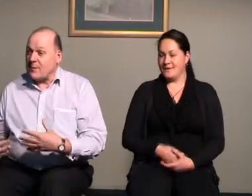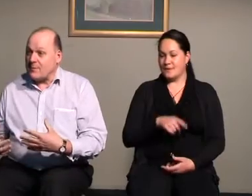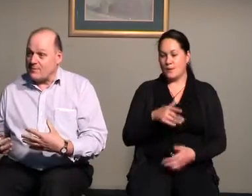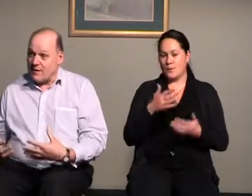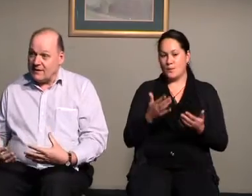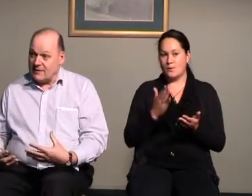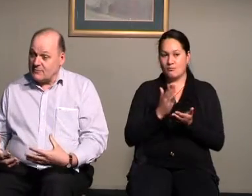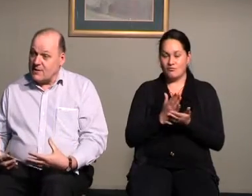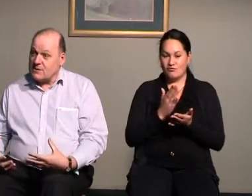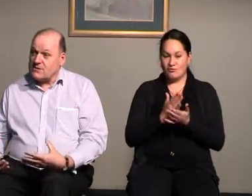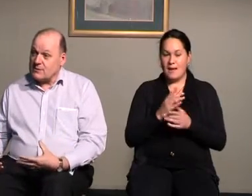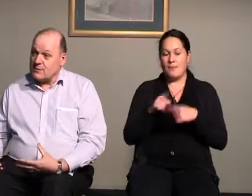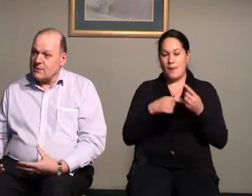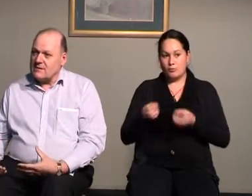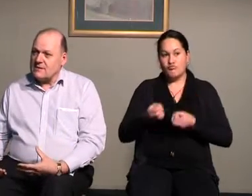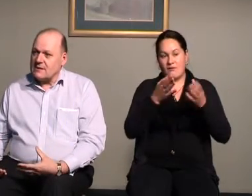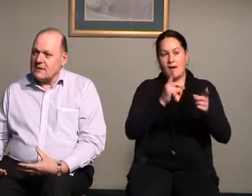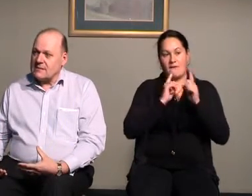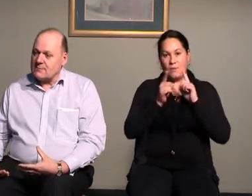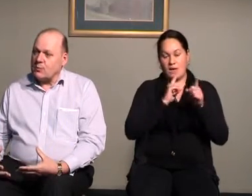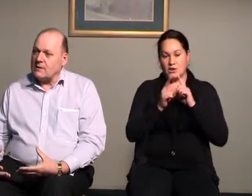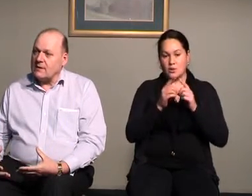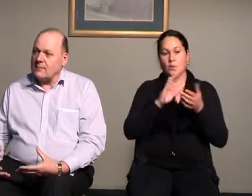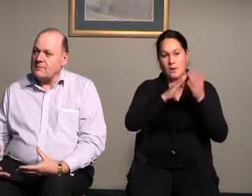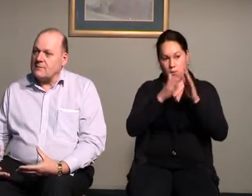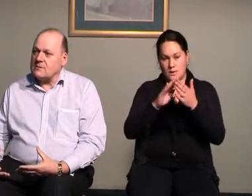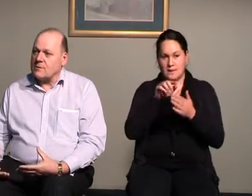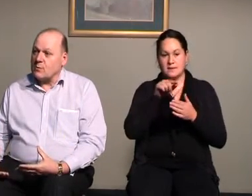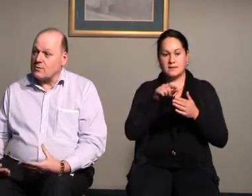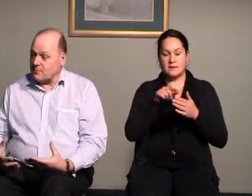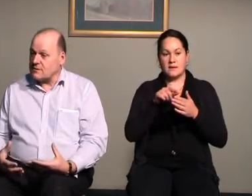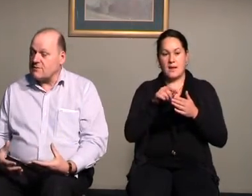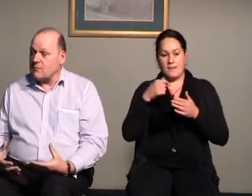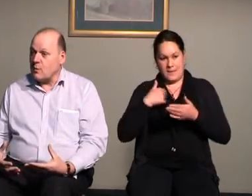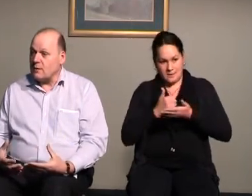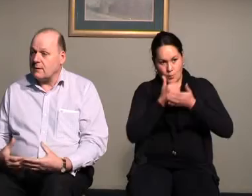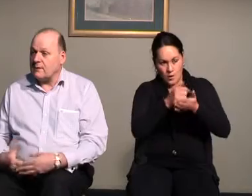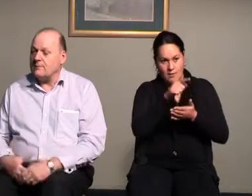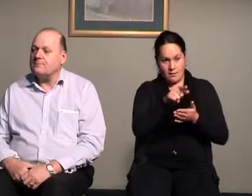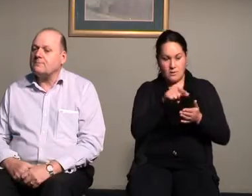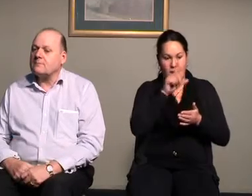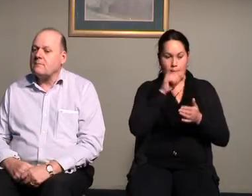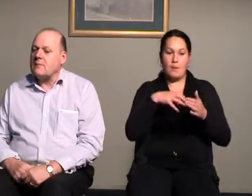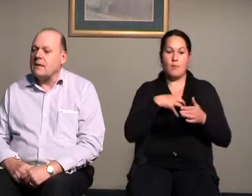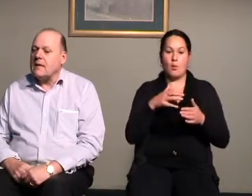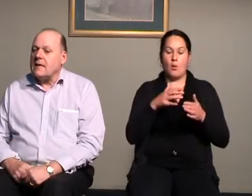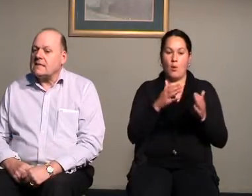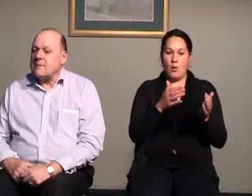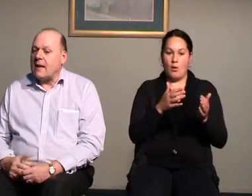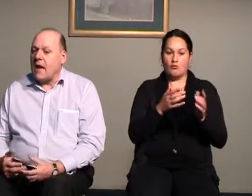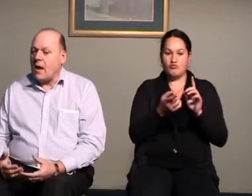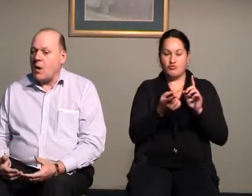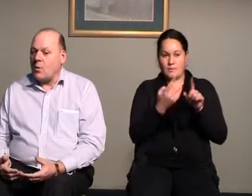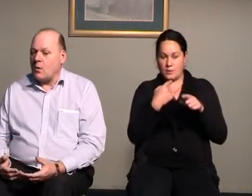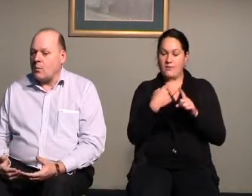It's about providing information to communities and supporting them to be more responsive and more welcoming. It's